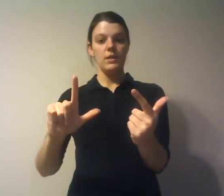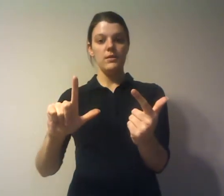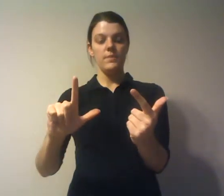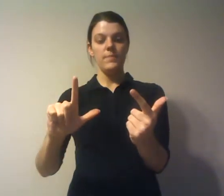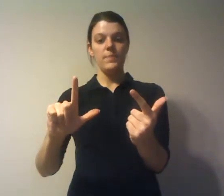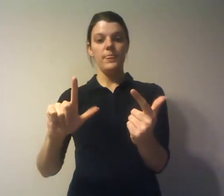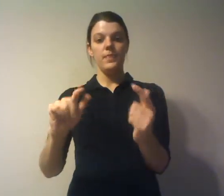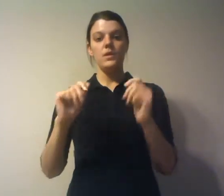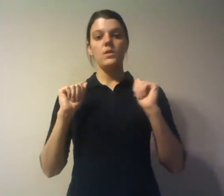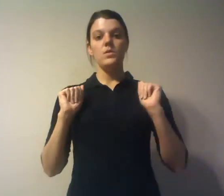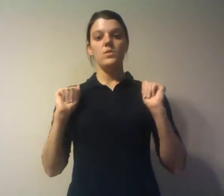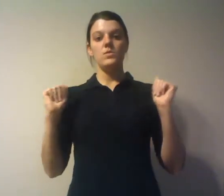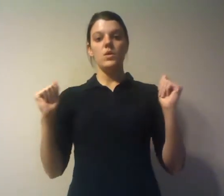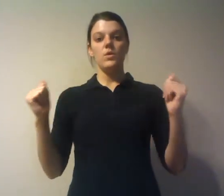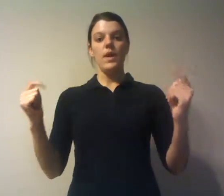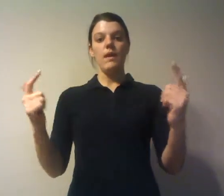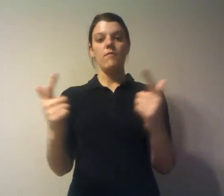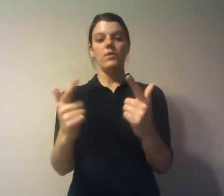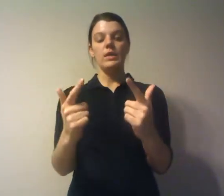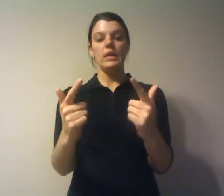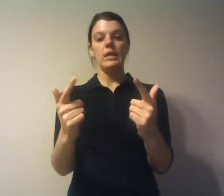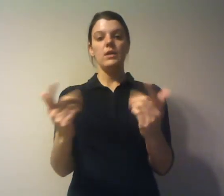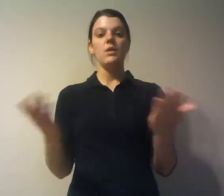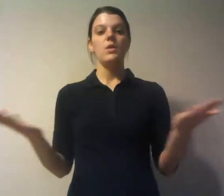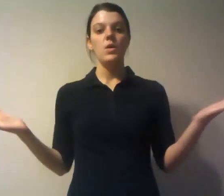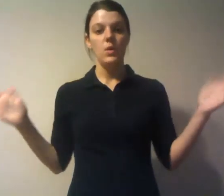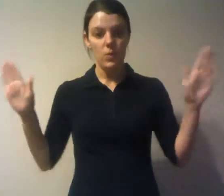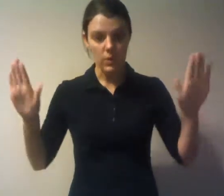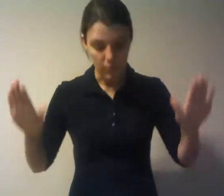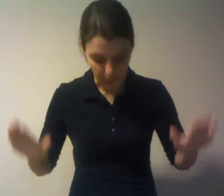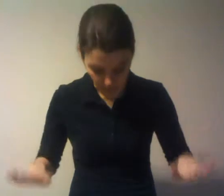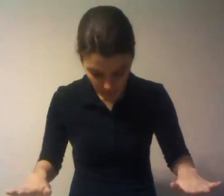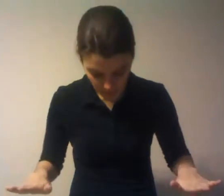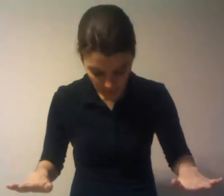hand. So every knee will bow.